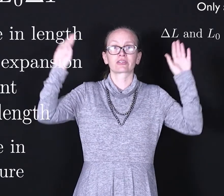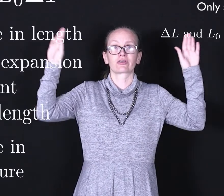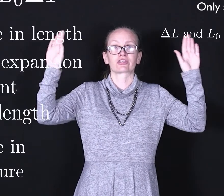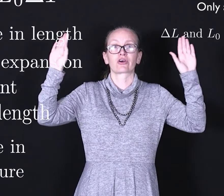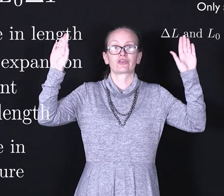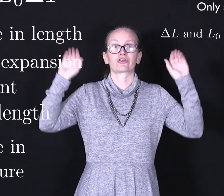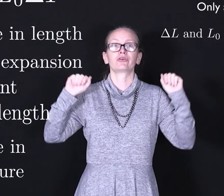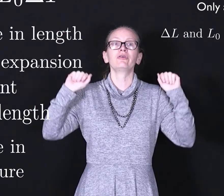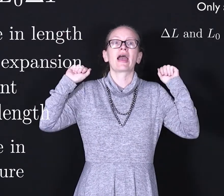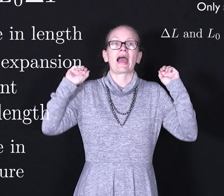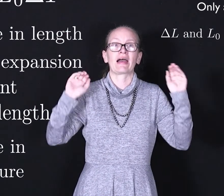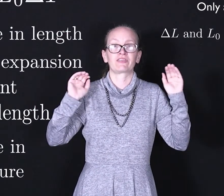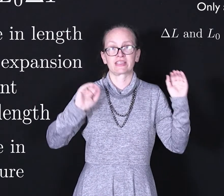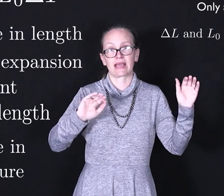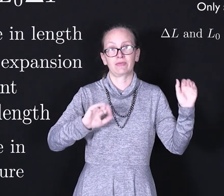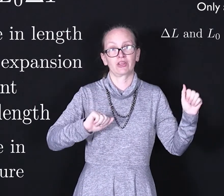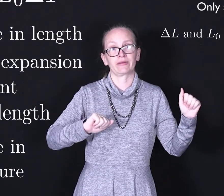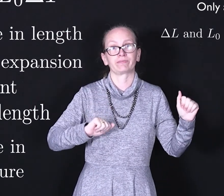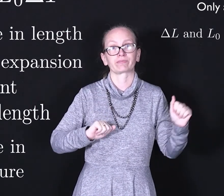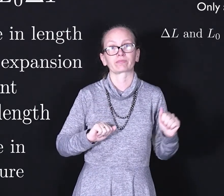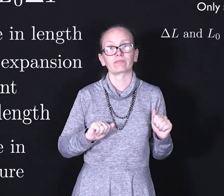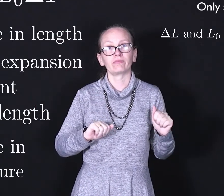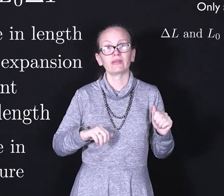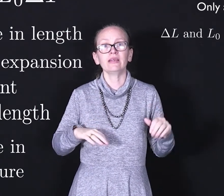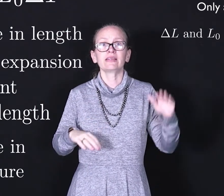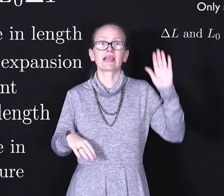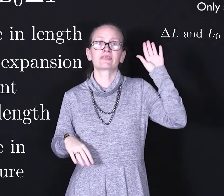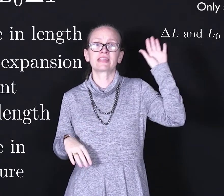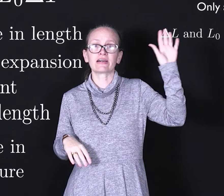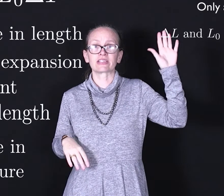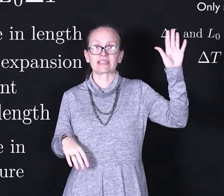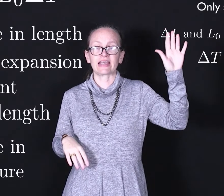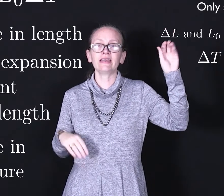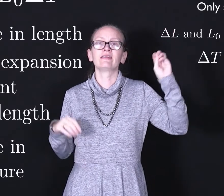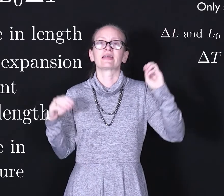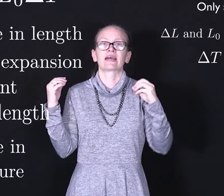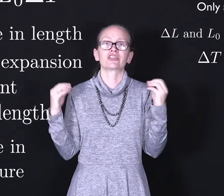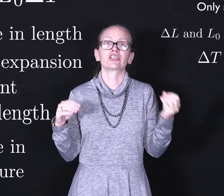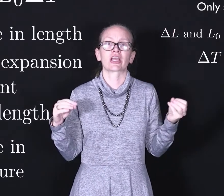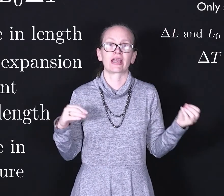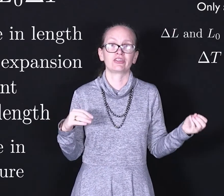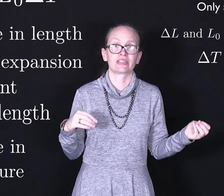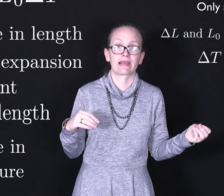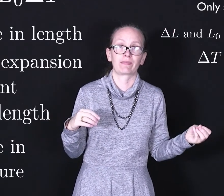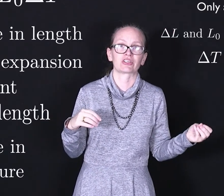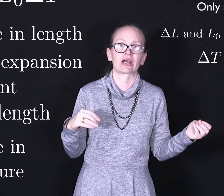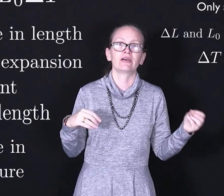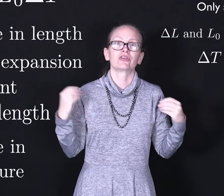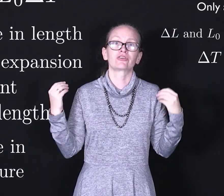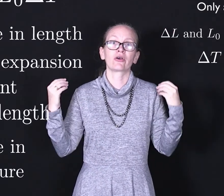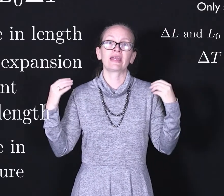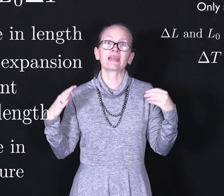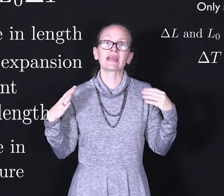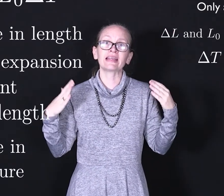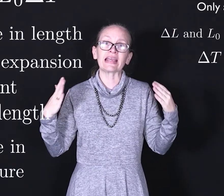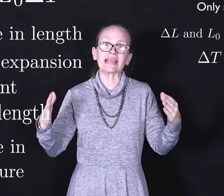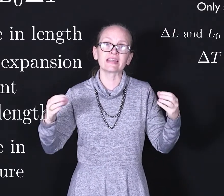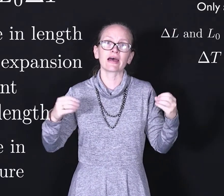long as those two have the same unit. Now delta T, that's a change in temperature. So it can either